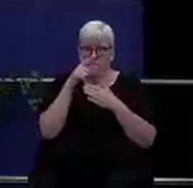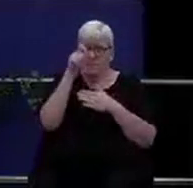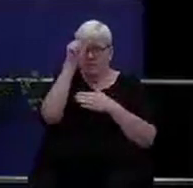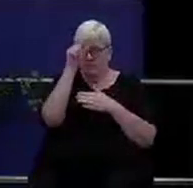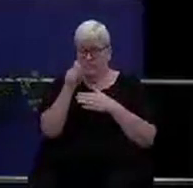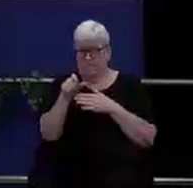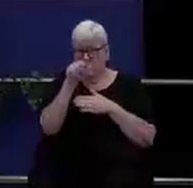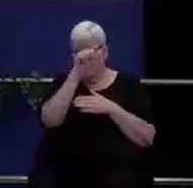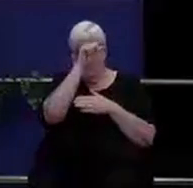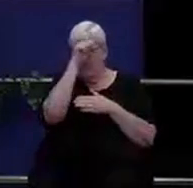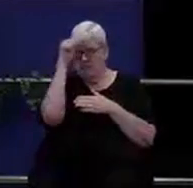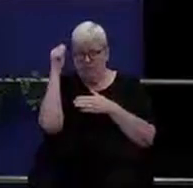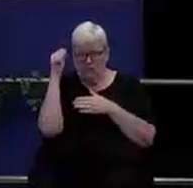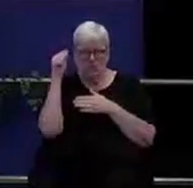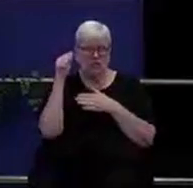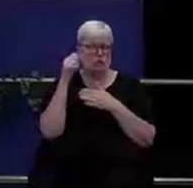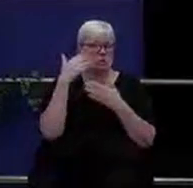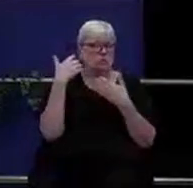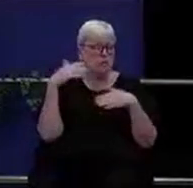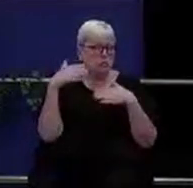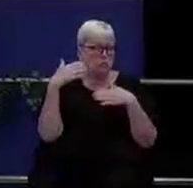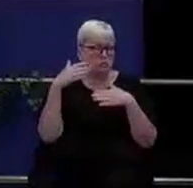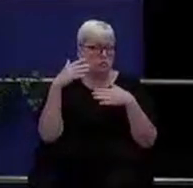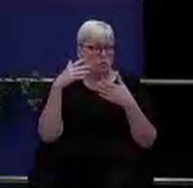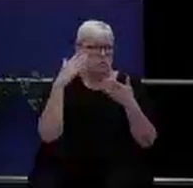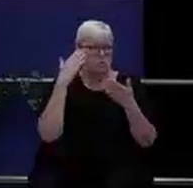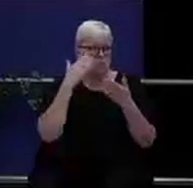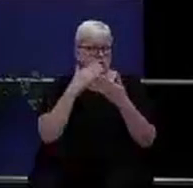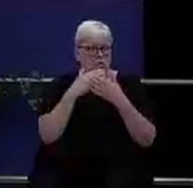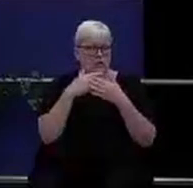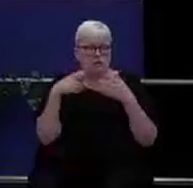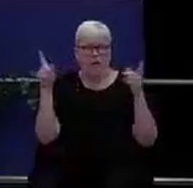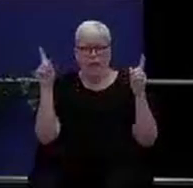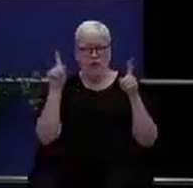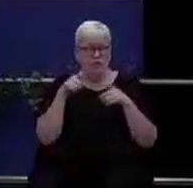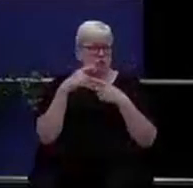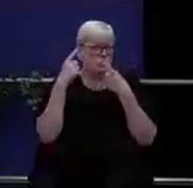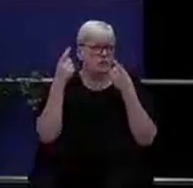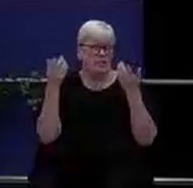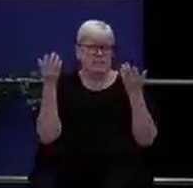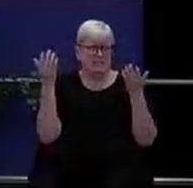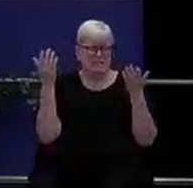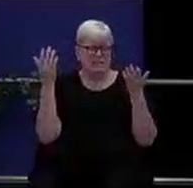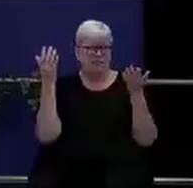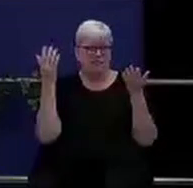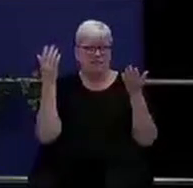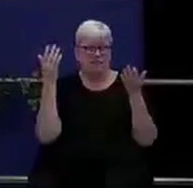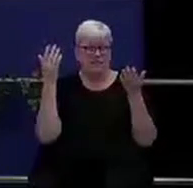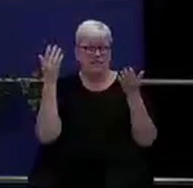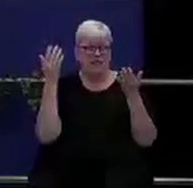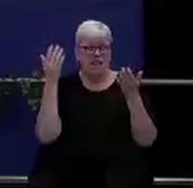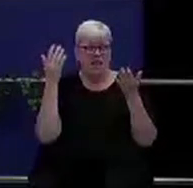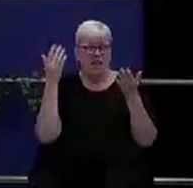and having agency and making it clear where, I mean, she was a fledgling when we got her. And this, I mean,